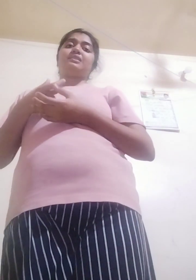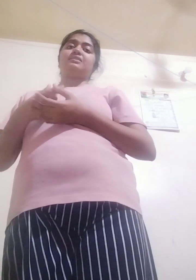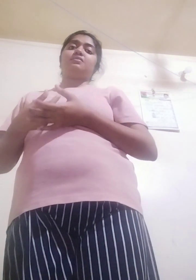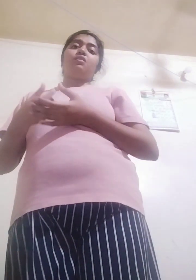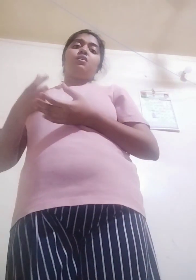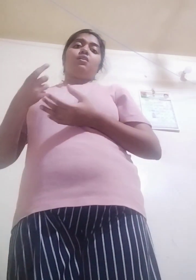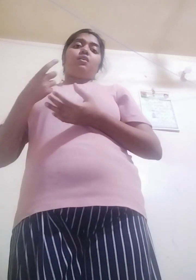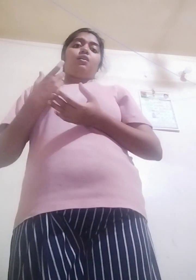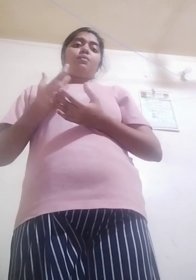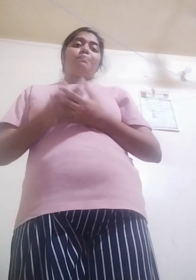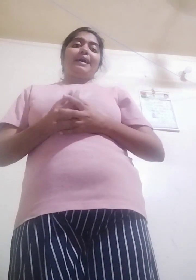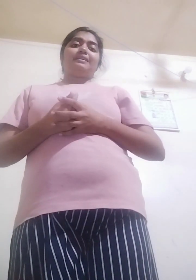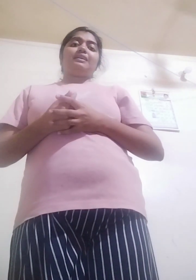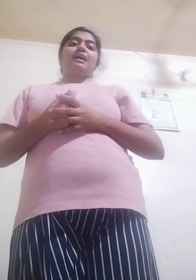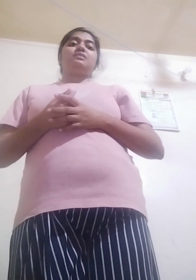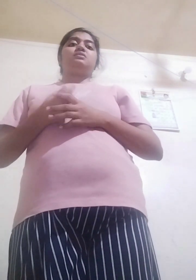the parent class.